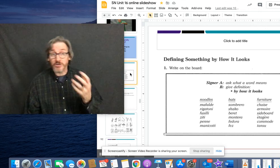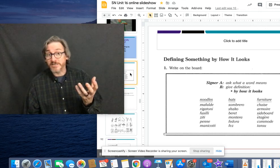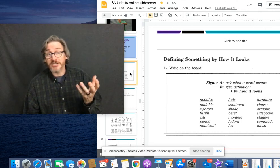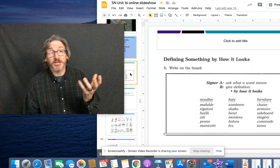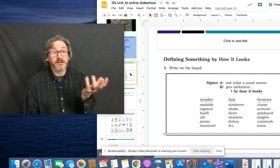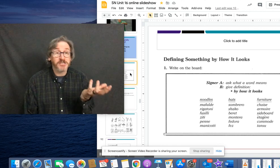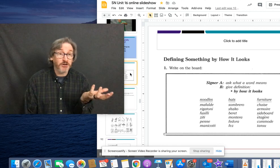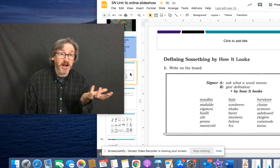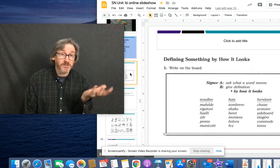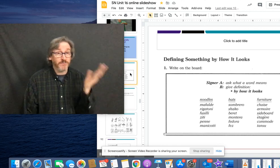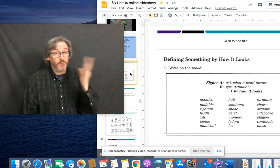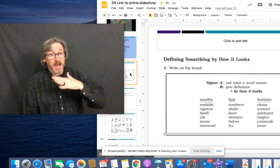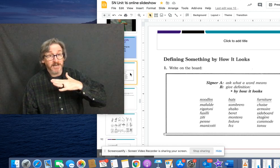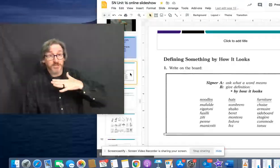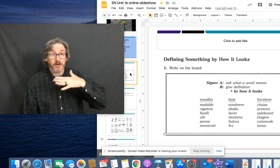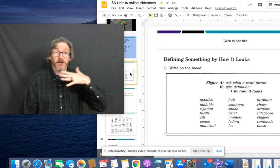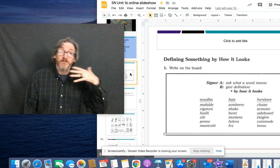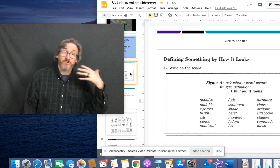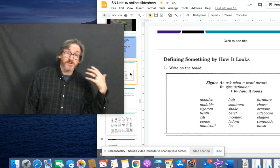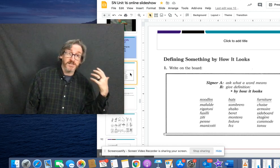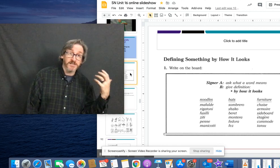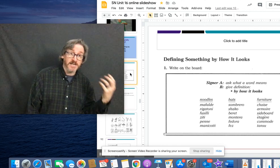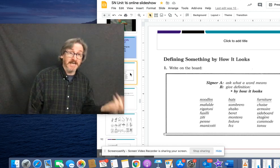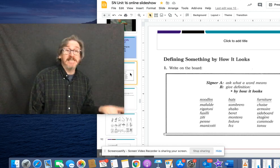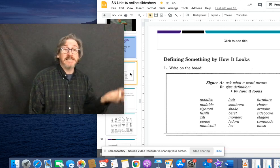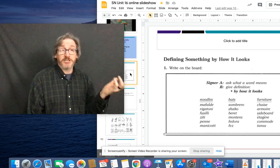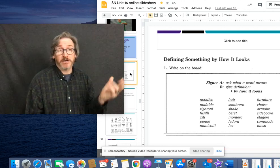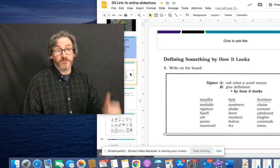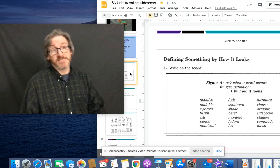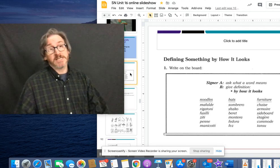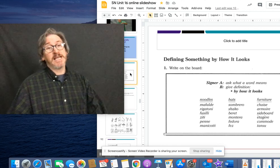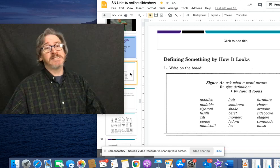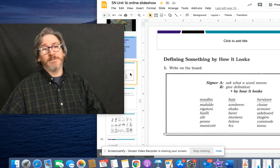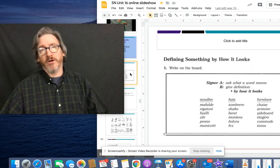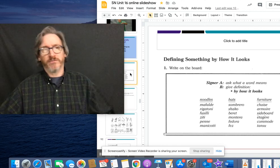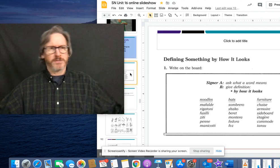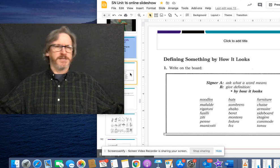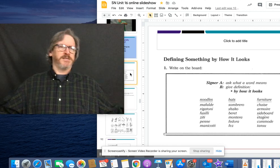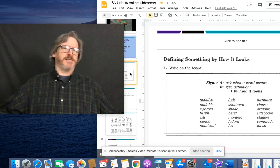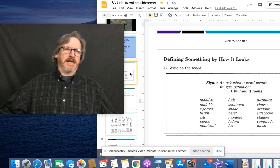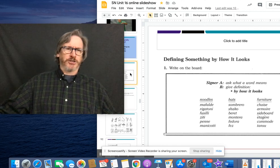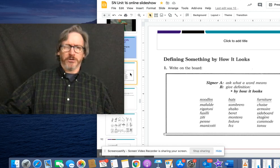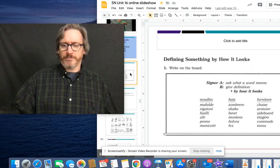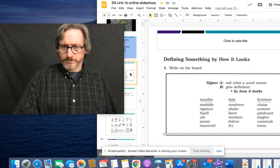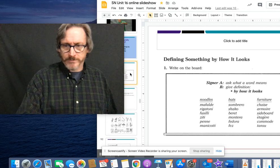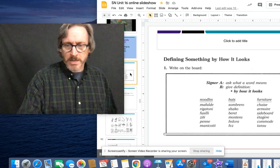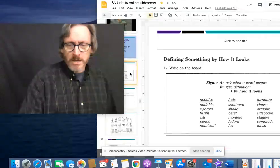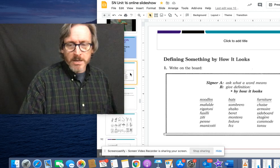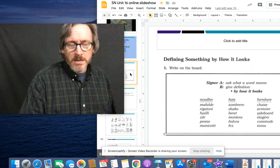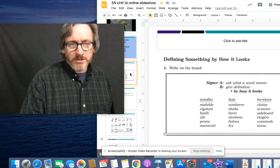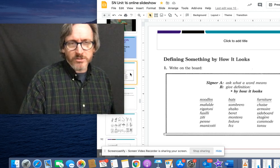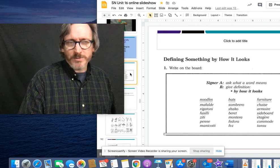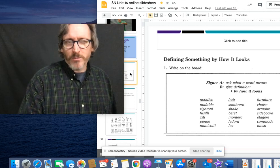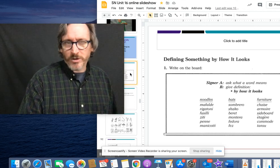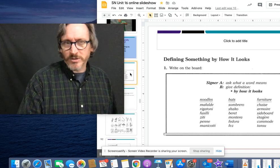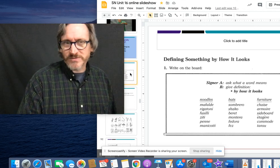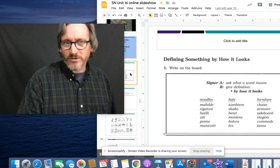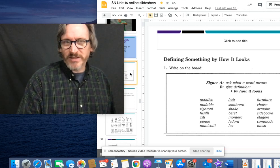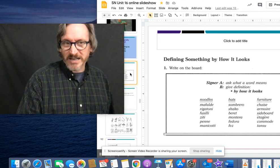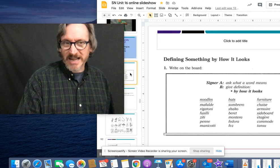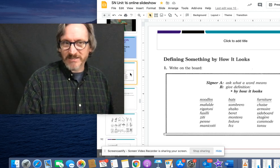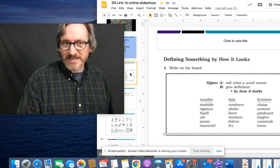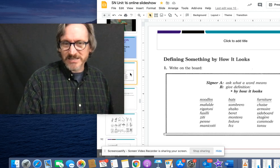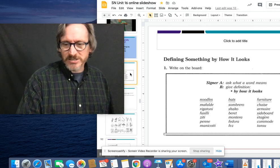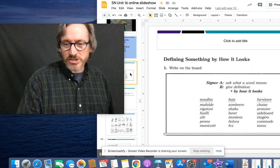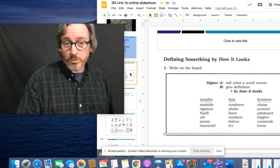are there interesting chairs in your house? You have a rocking chair versus an easy chair versus a lazy boy versus a sectional. Those will be more useful